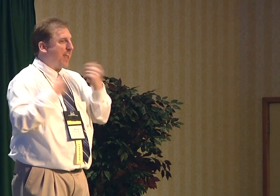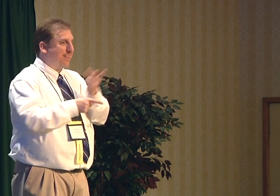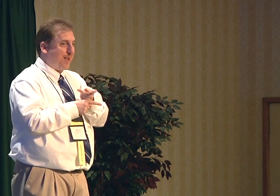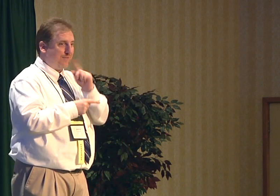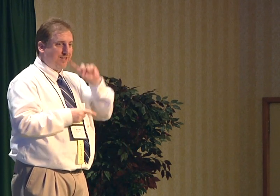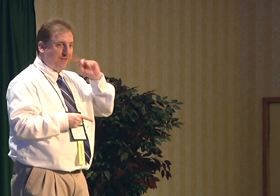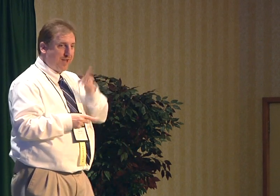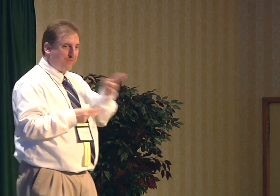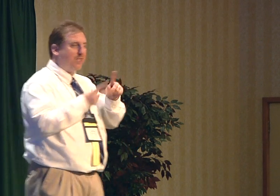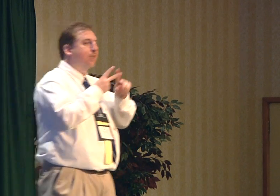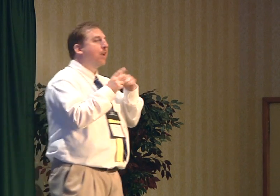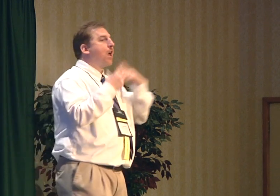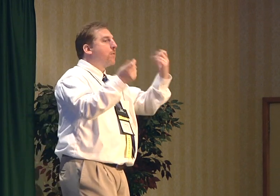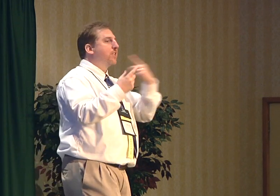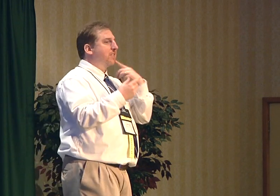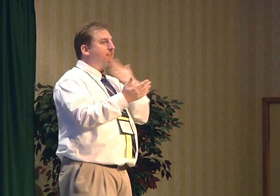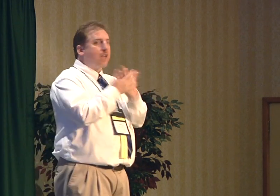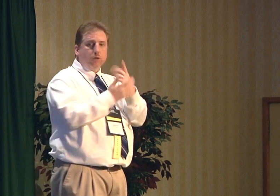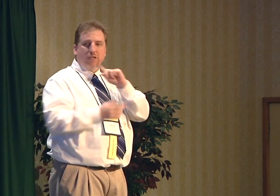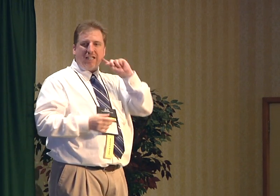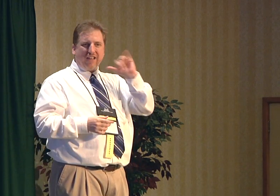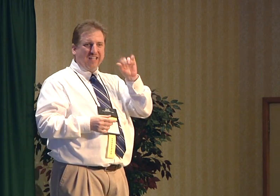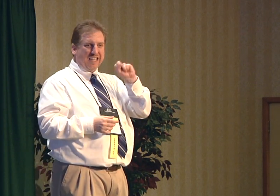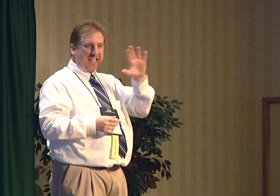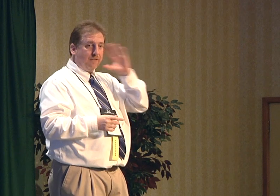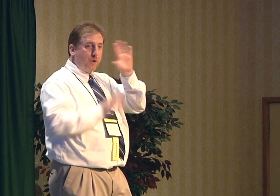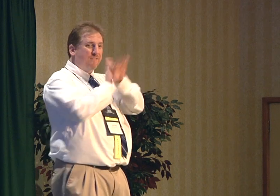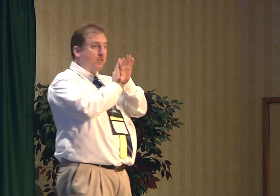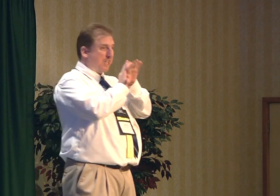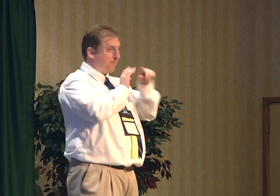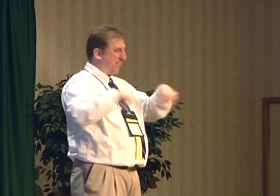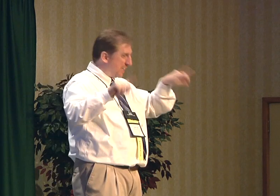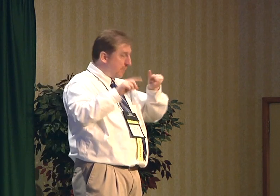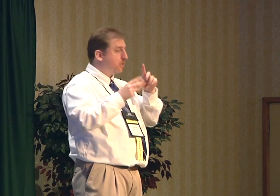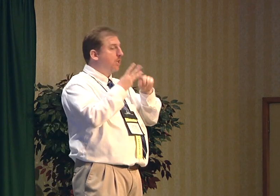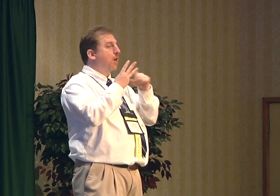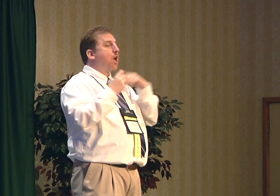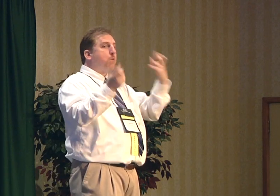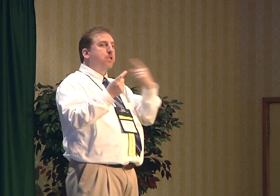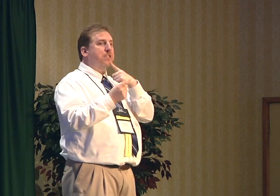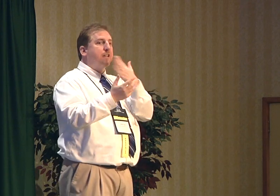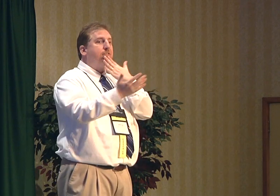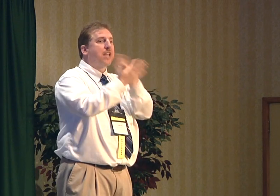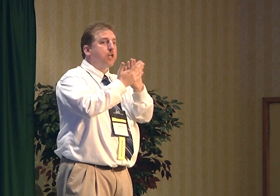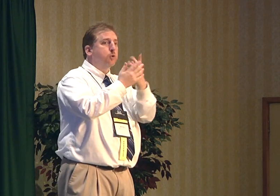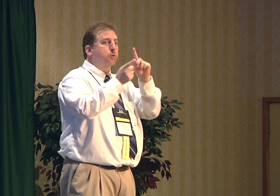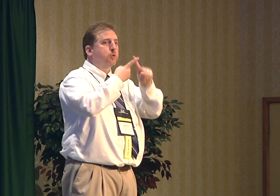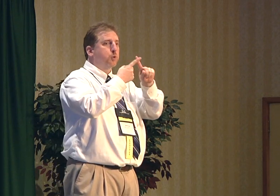presentation and focusing on healthcare for the symposium. And I want to say thank you to Deaf Inc. for videotaping this. I want to say thank